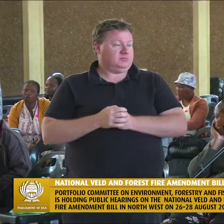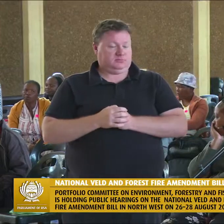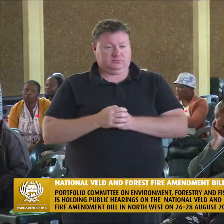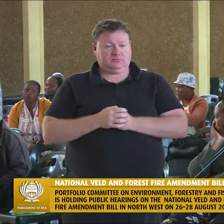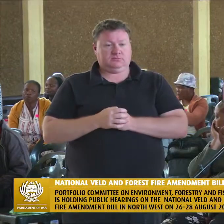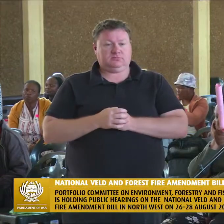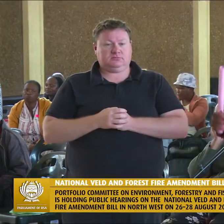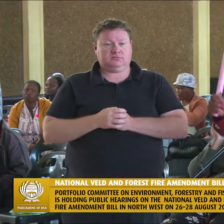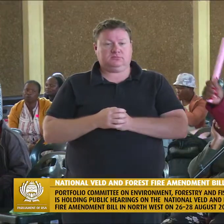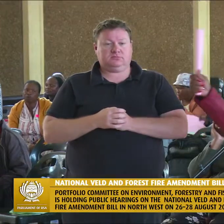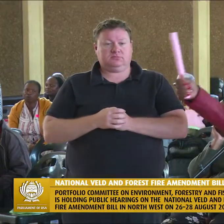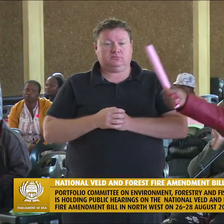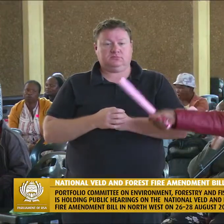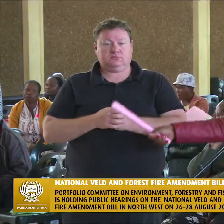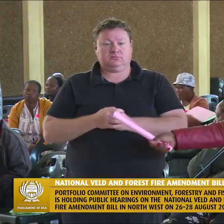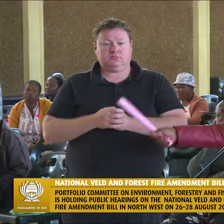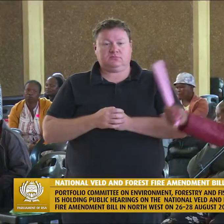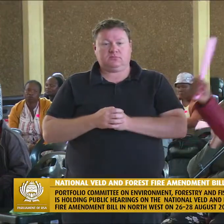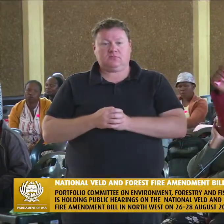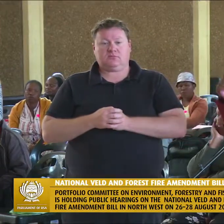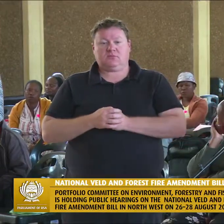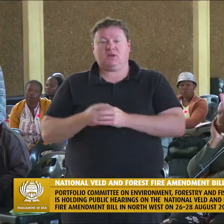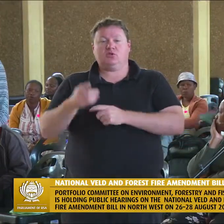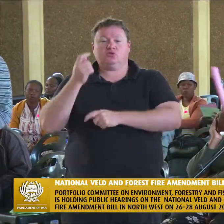informing him that the